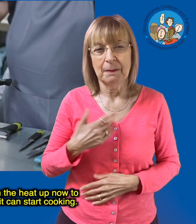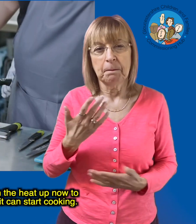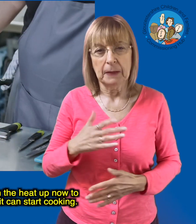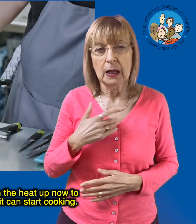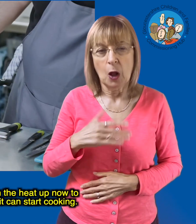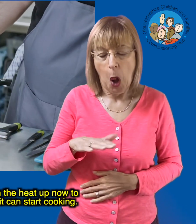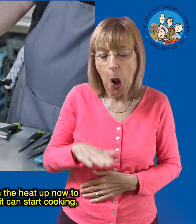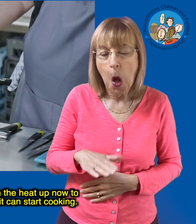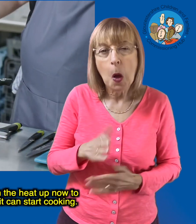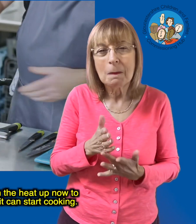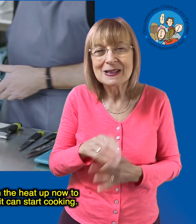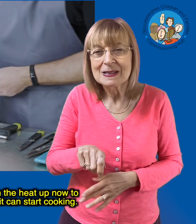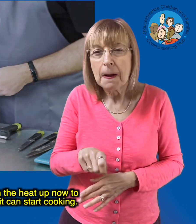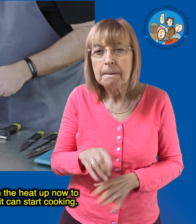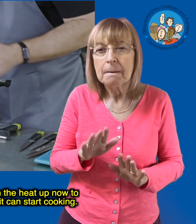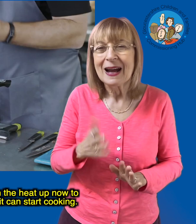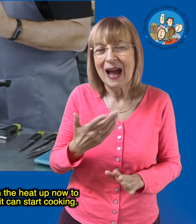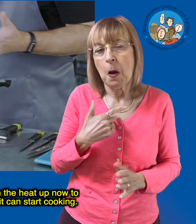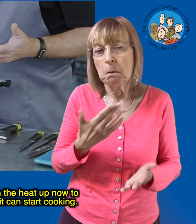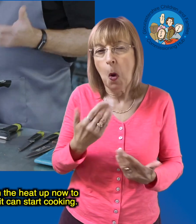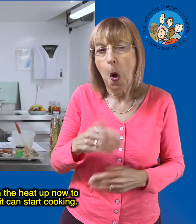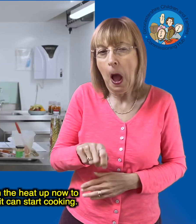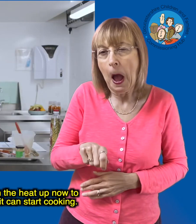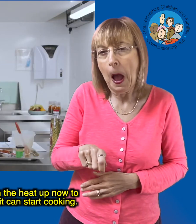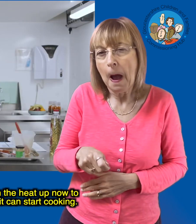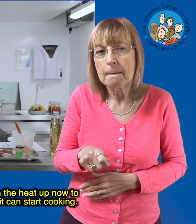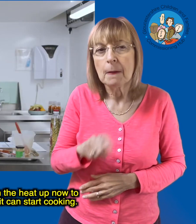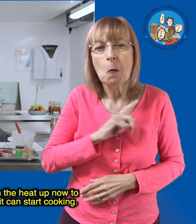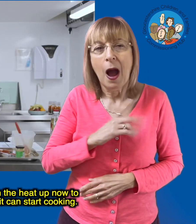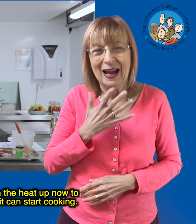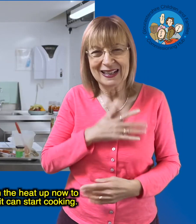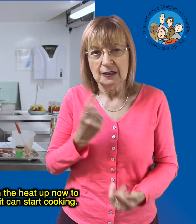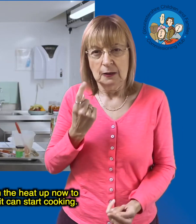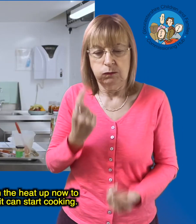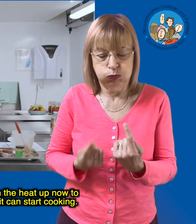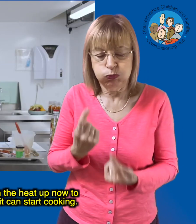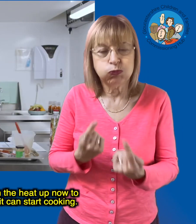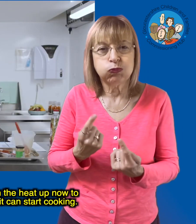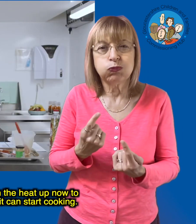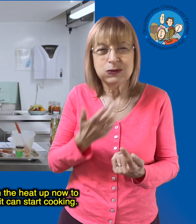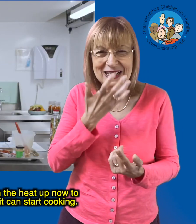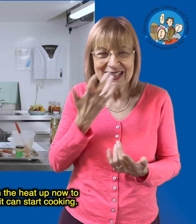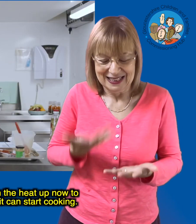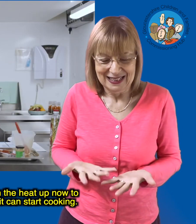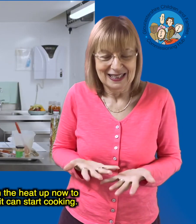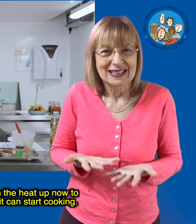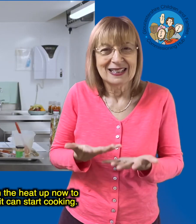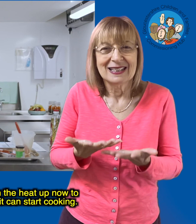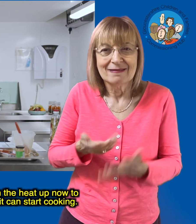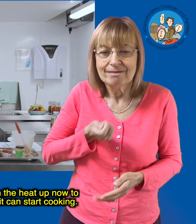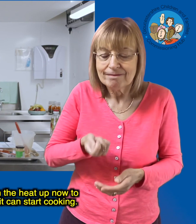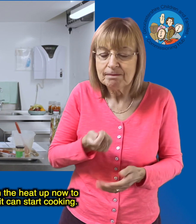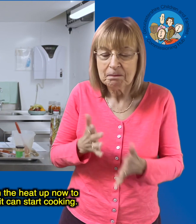So at this stage it's important now, like I said, I had it on a low medium heat, so I'm going to turn the heat up now to return it to the